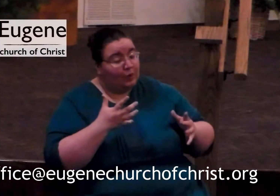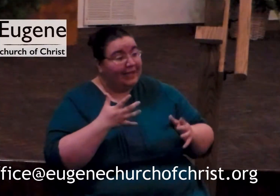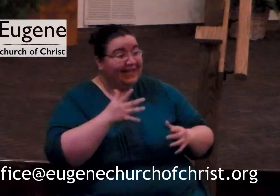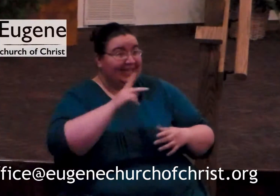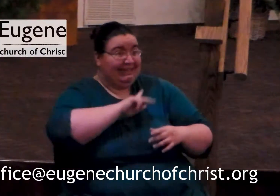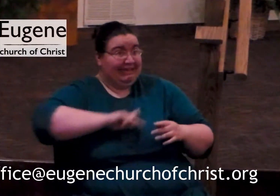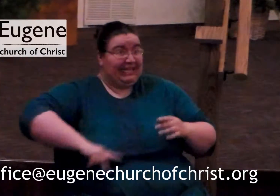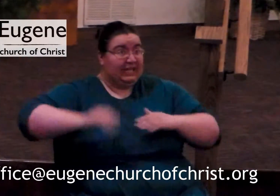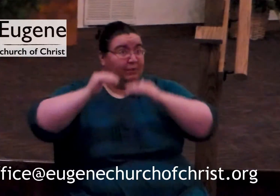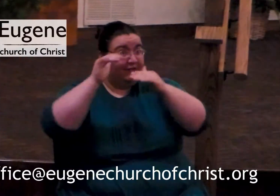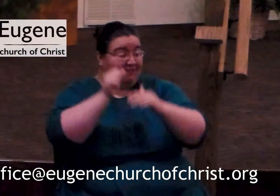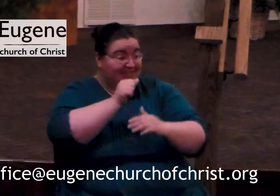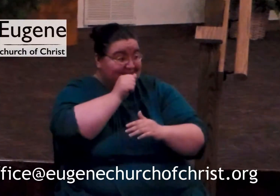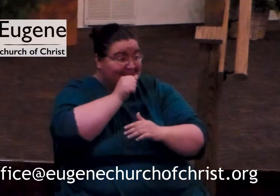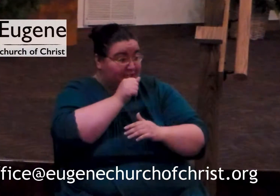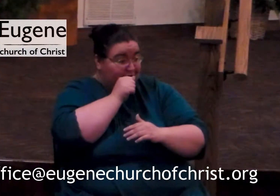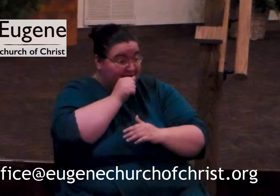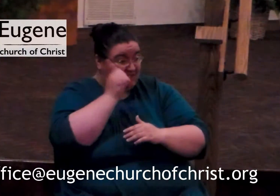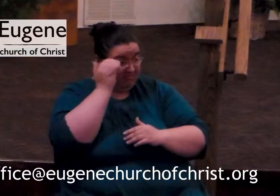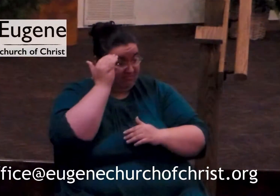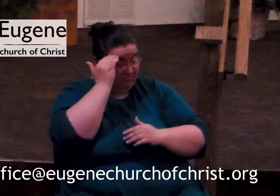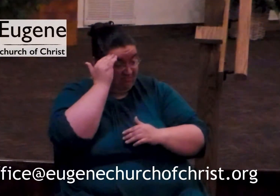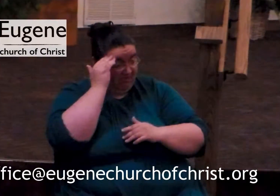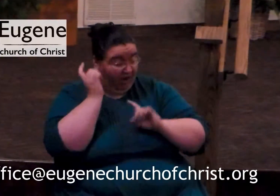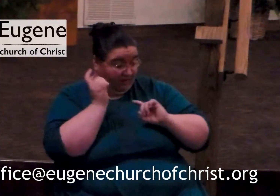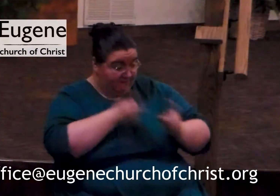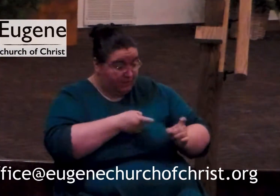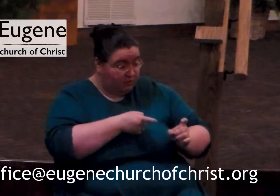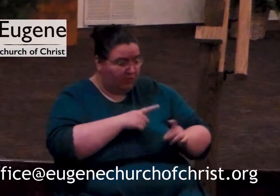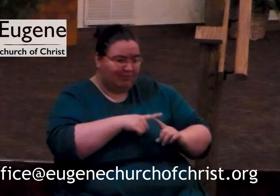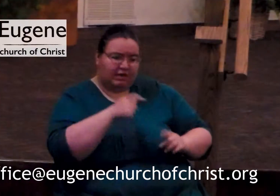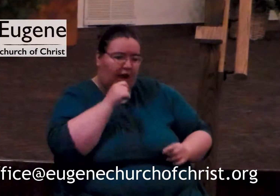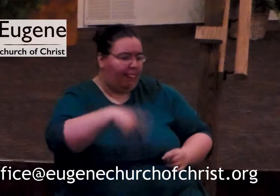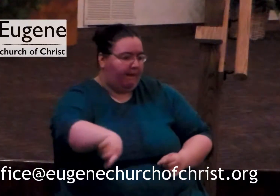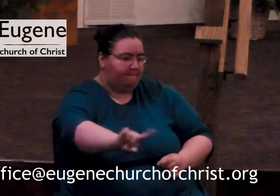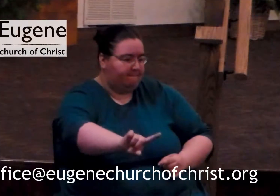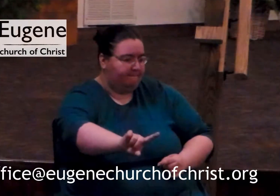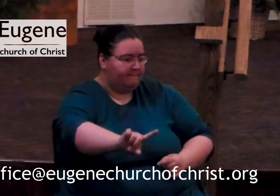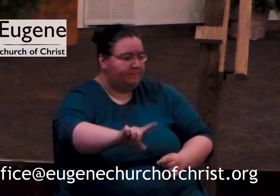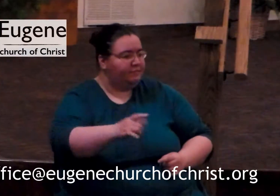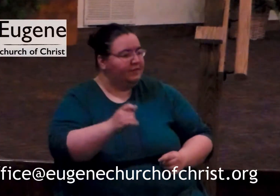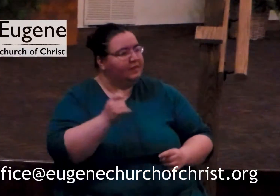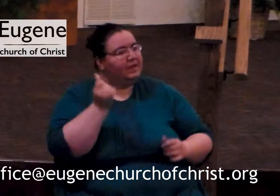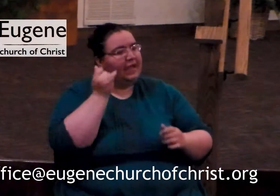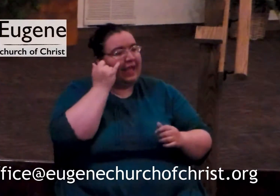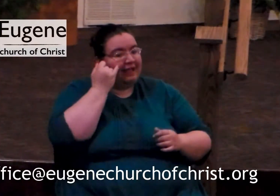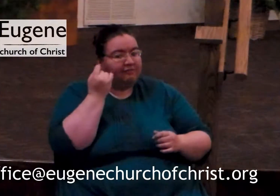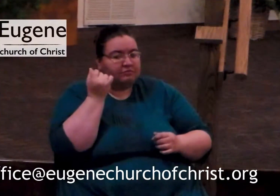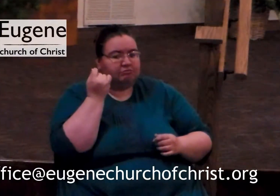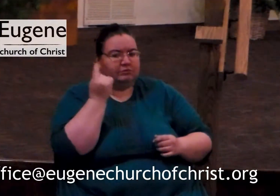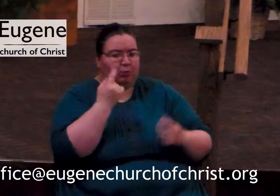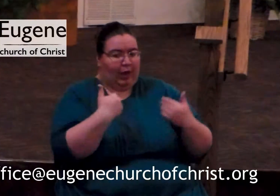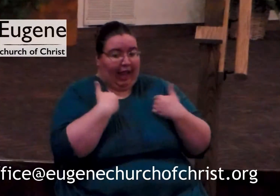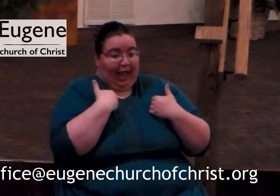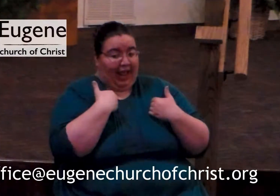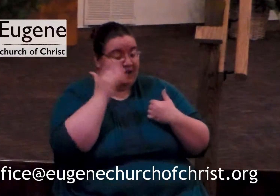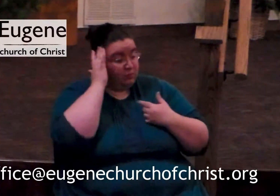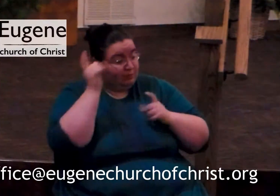to them. Whoever has will be given more, and they will have an abundance. Whoever does not have, even what they have